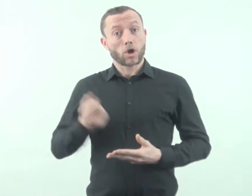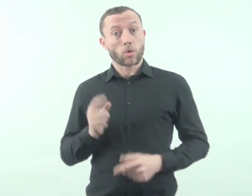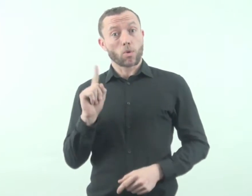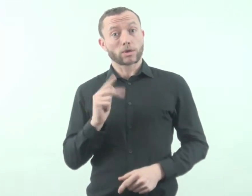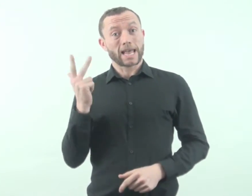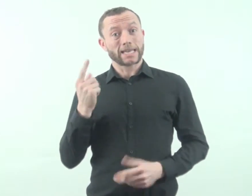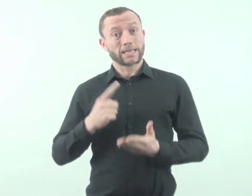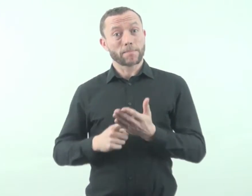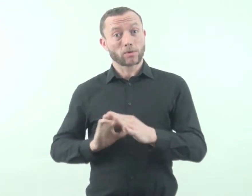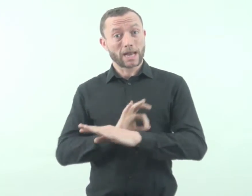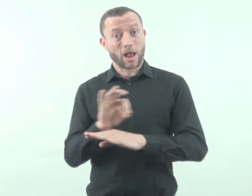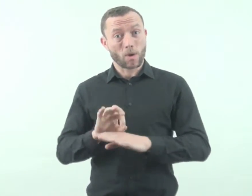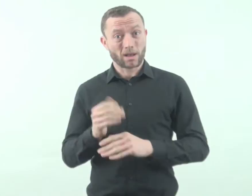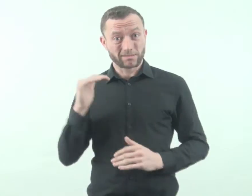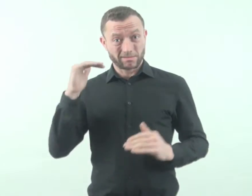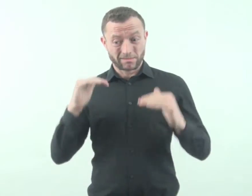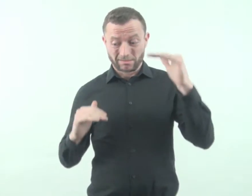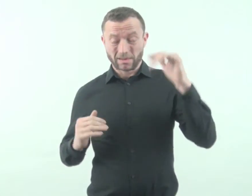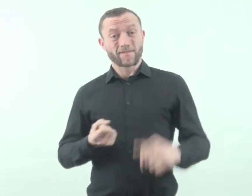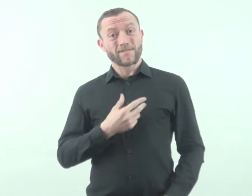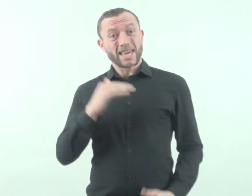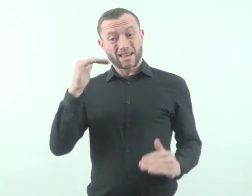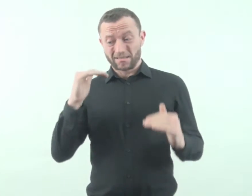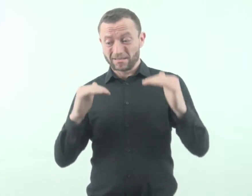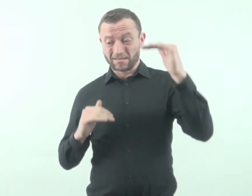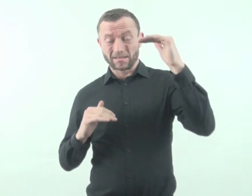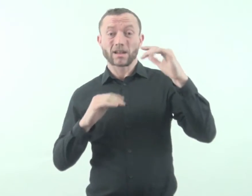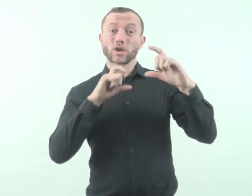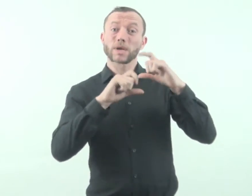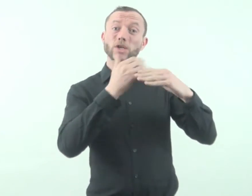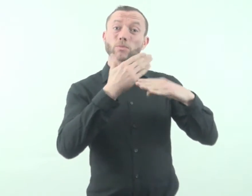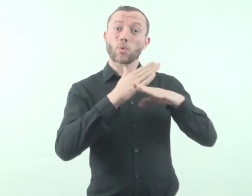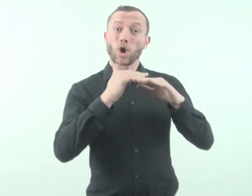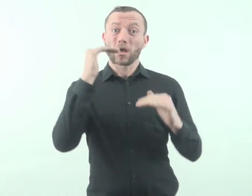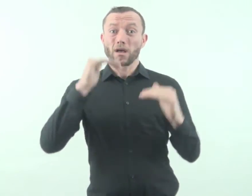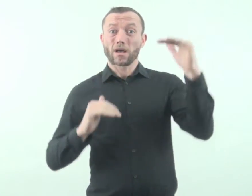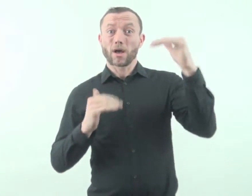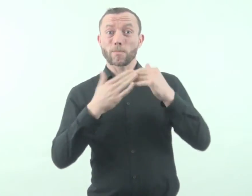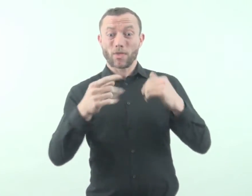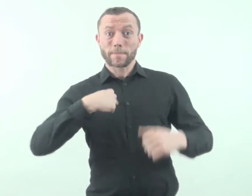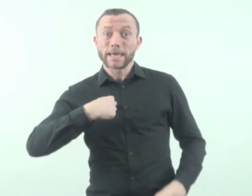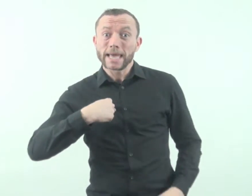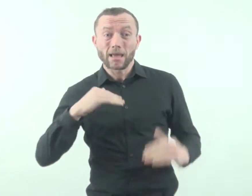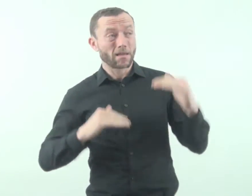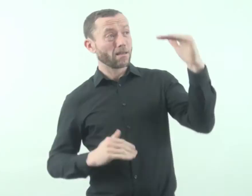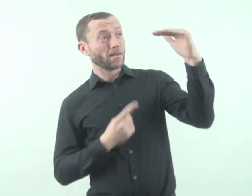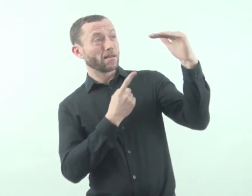me, and at the moment I'm earning only £18 an hour. That's a massive drop in my earnings. I'm actually earning less